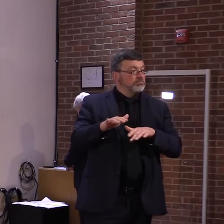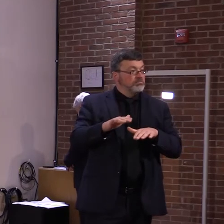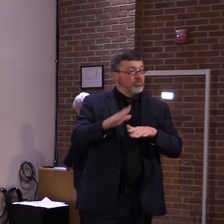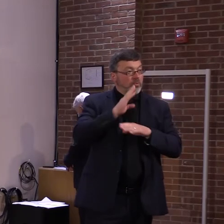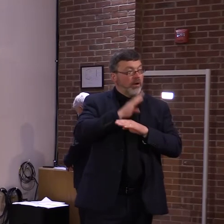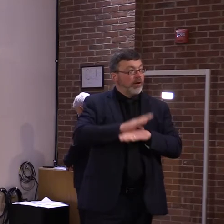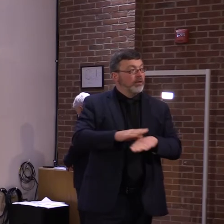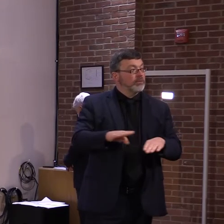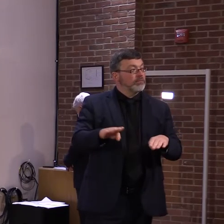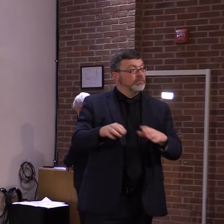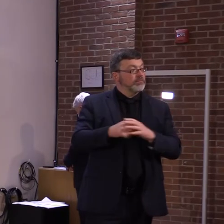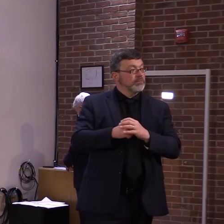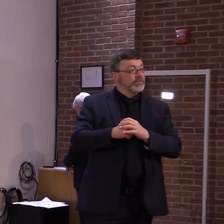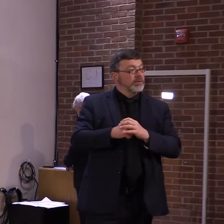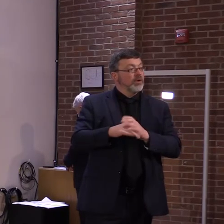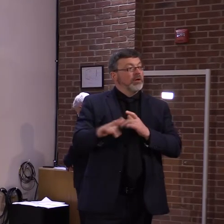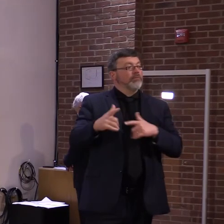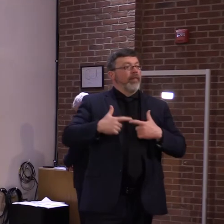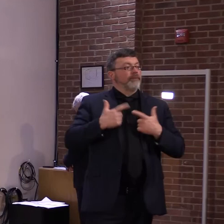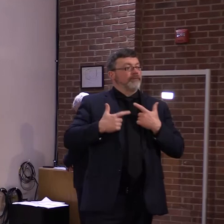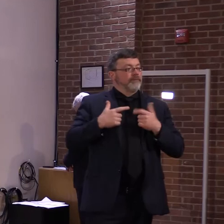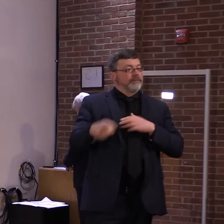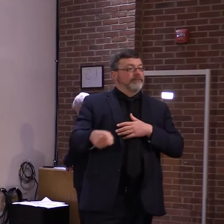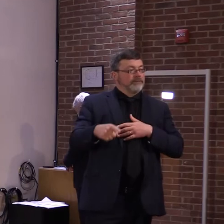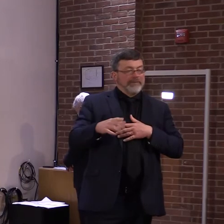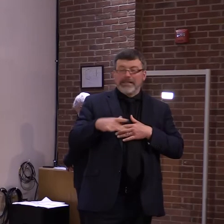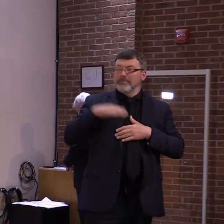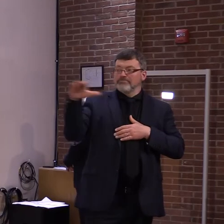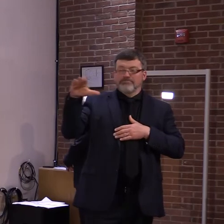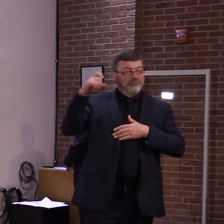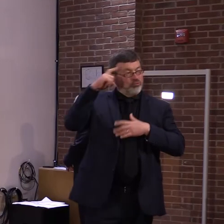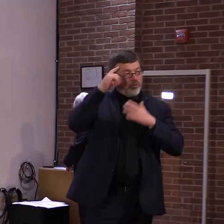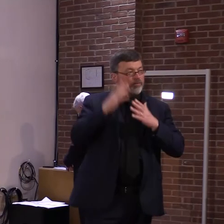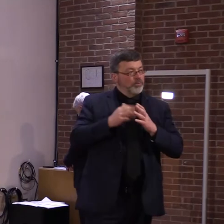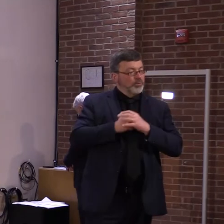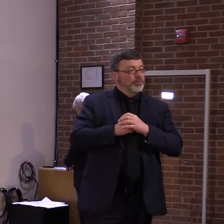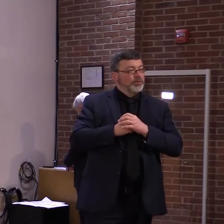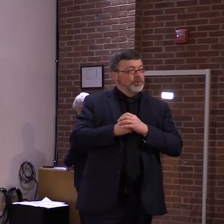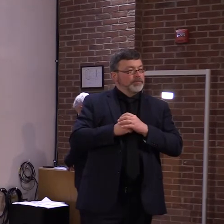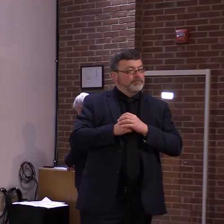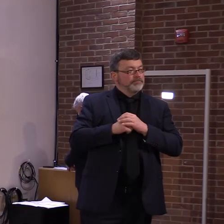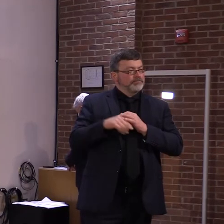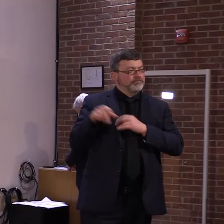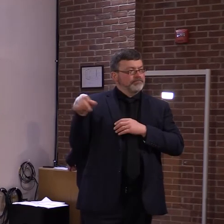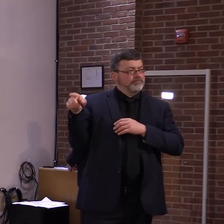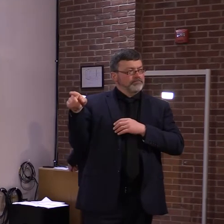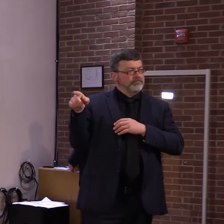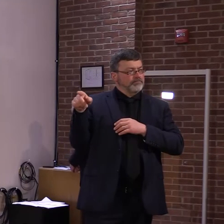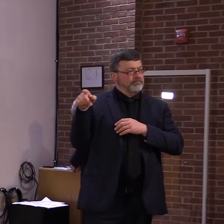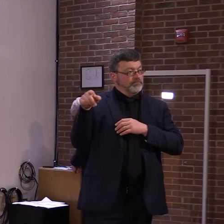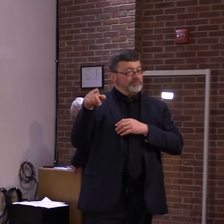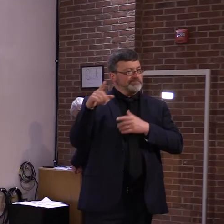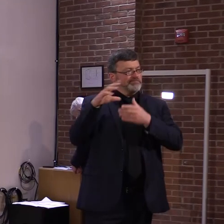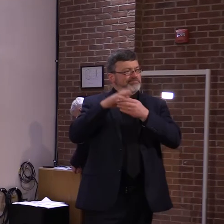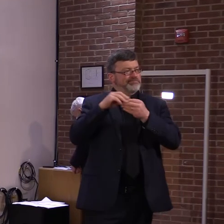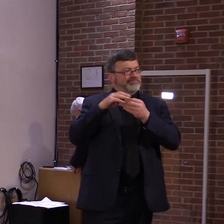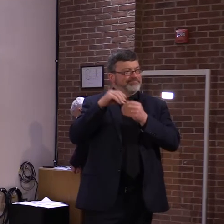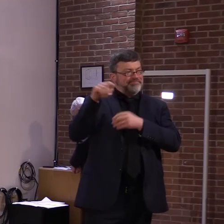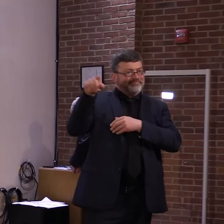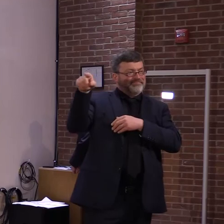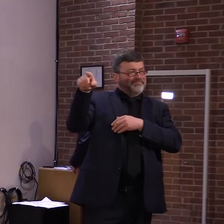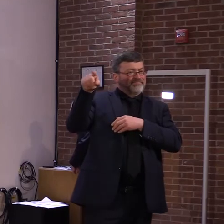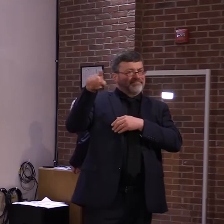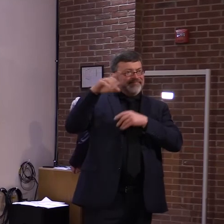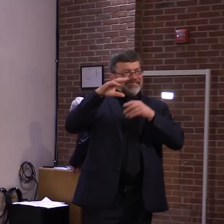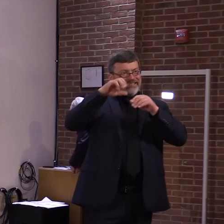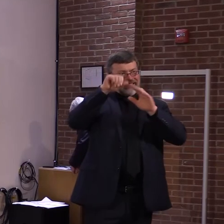Doherty, Vermont Digger. Governor, earlier you mentioned support for having the State House back open, both to legislators and the public. And I wonder,